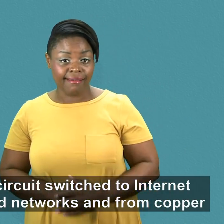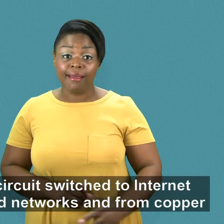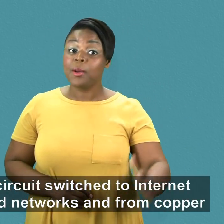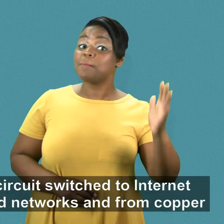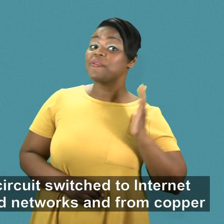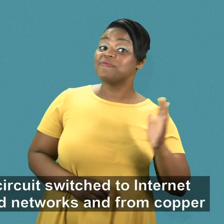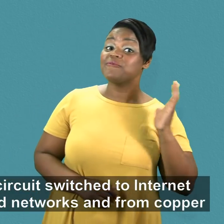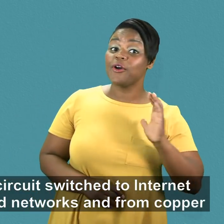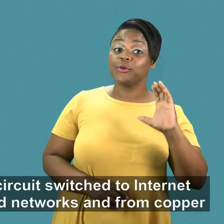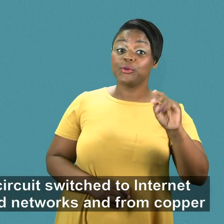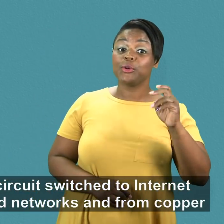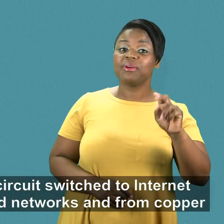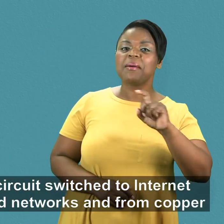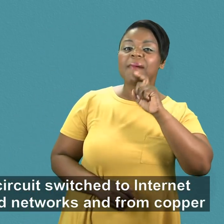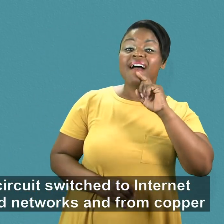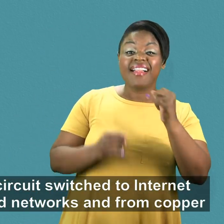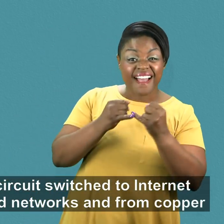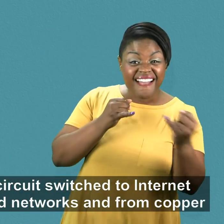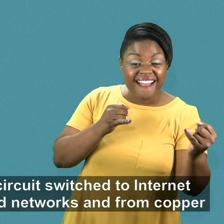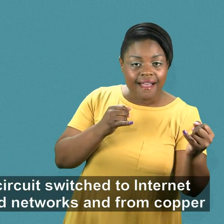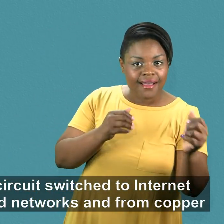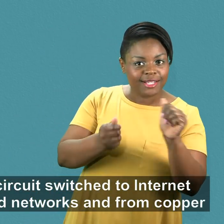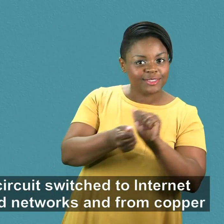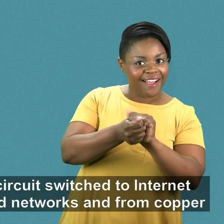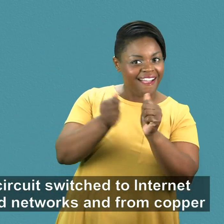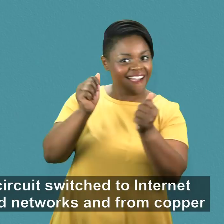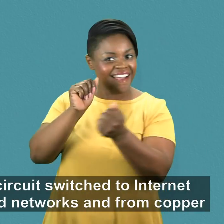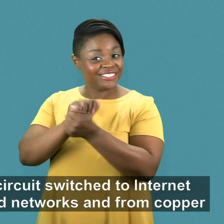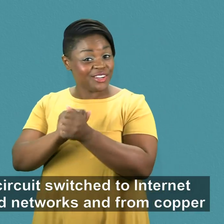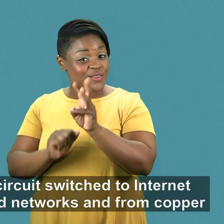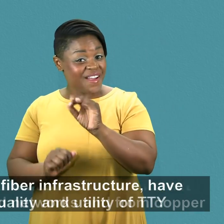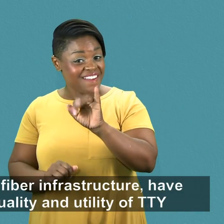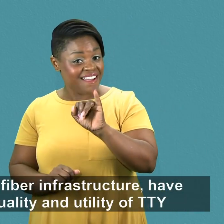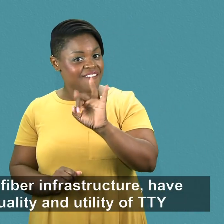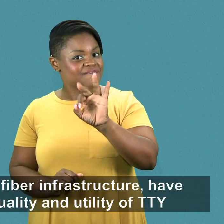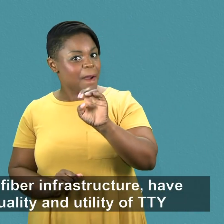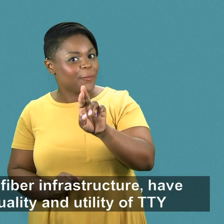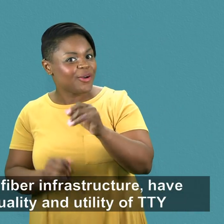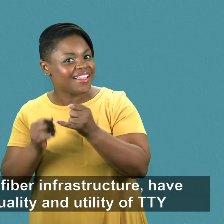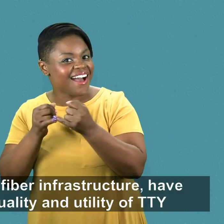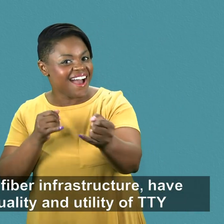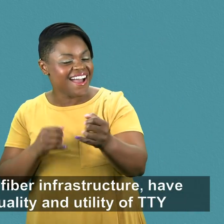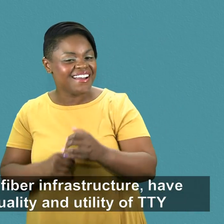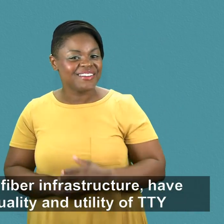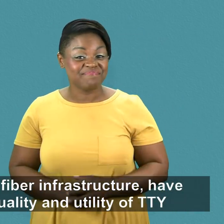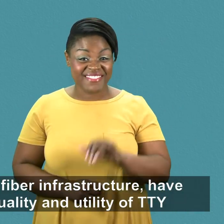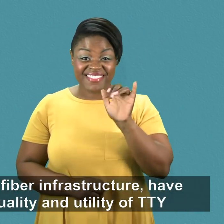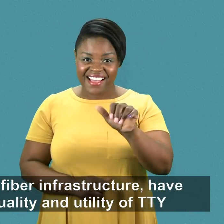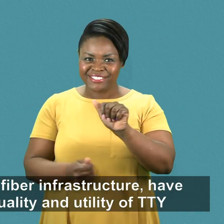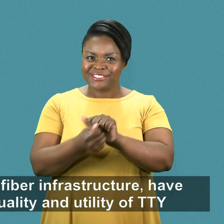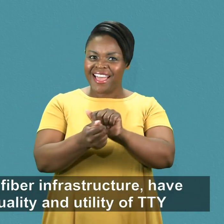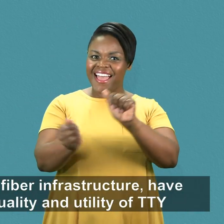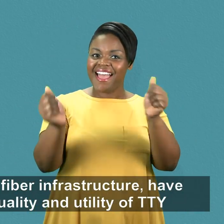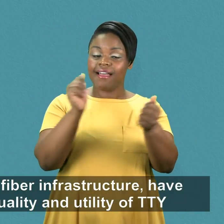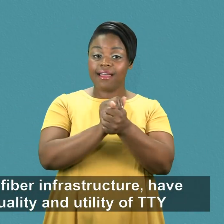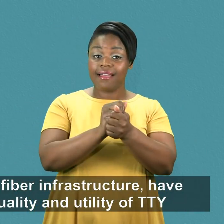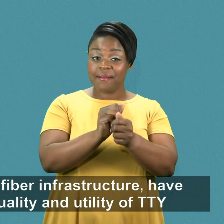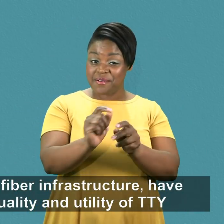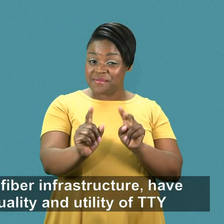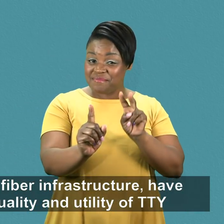to Internet Protocol or IP-based networks, and from copper to wireless and fiber infrastructure, have affected the quality and